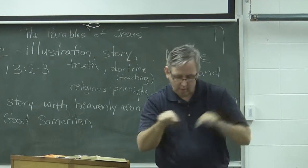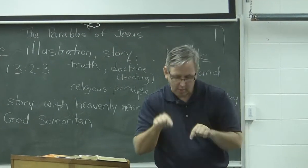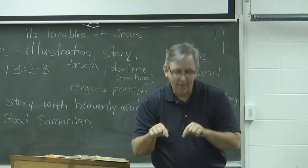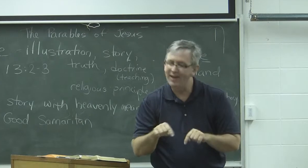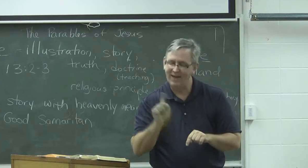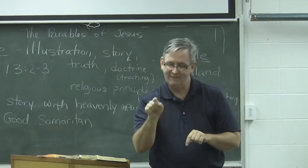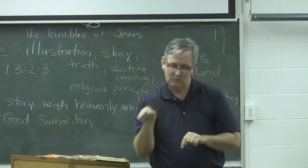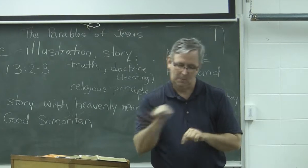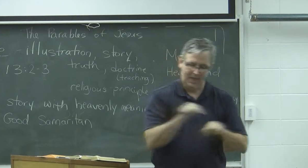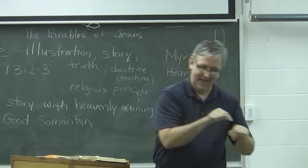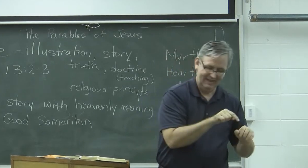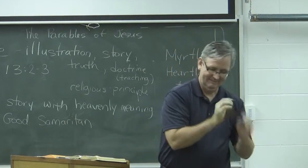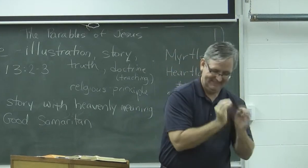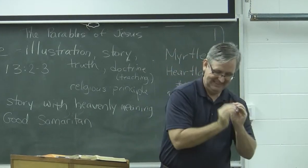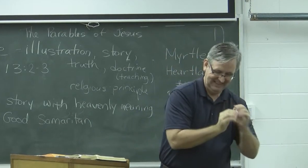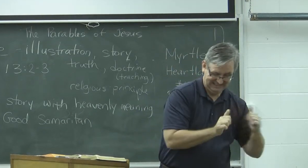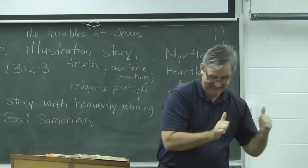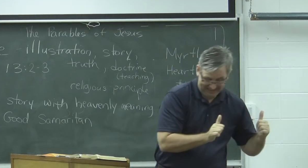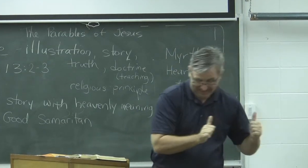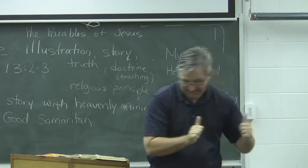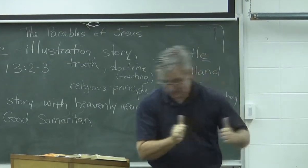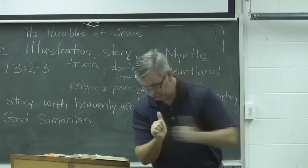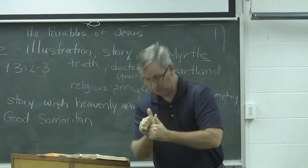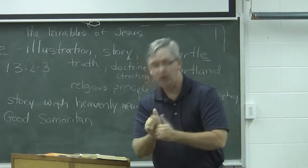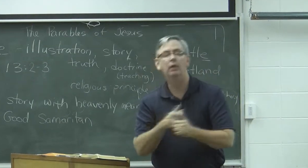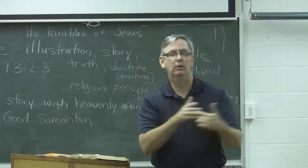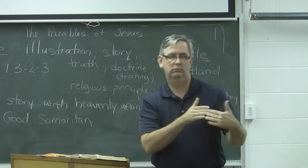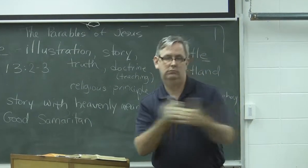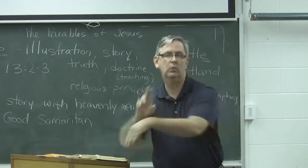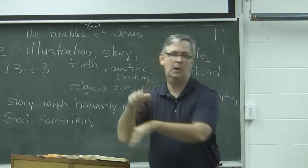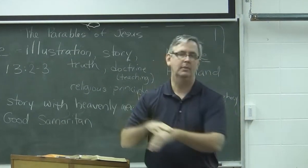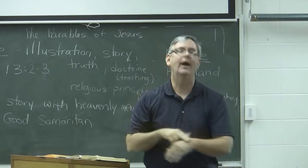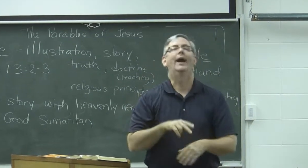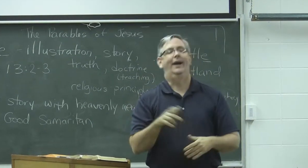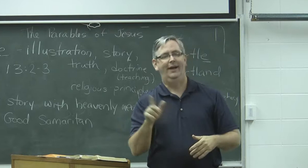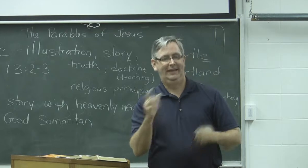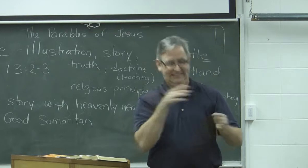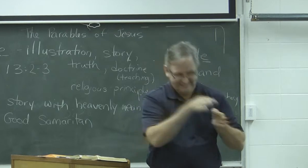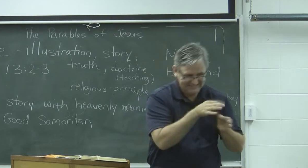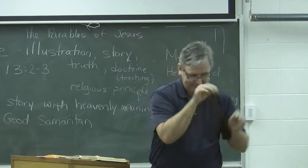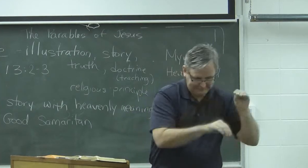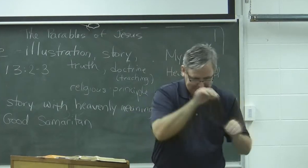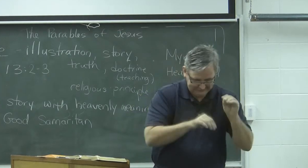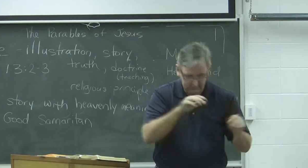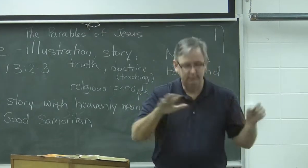He was behind in English, like in 7th grade. So we fixed it, and we got caught up,